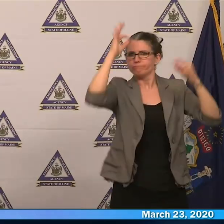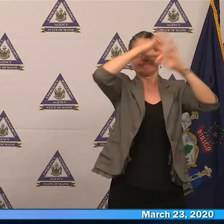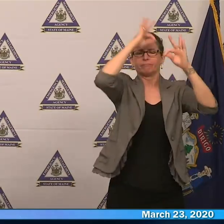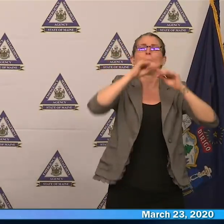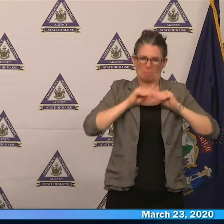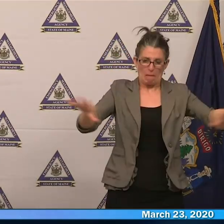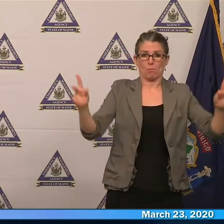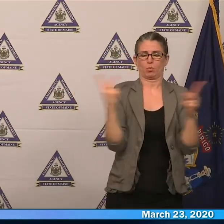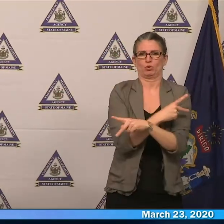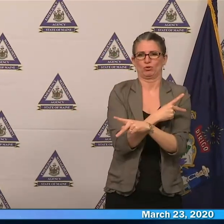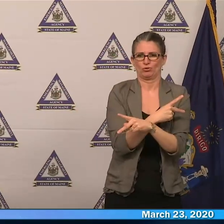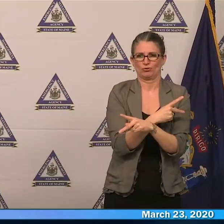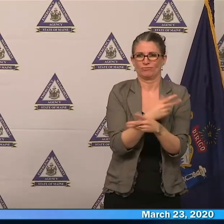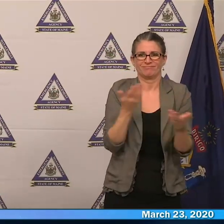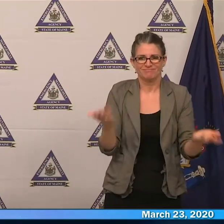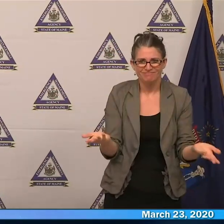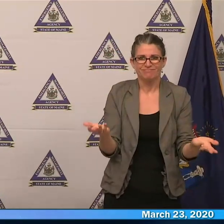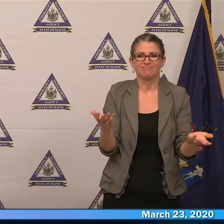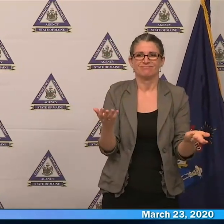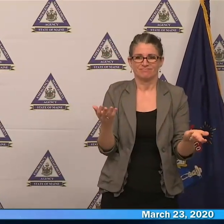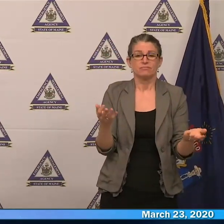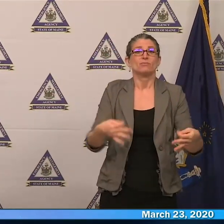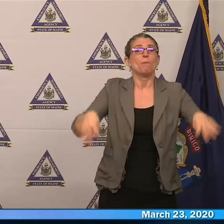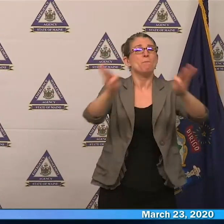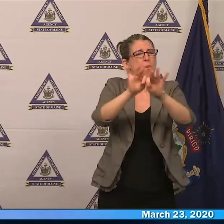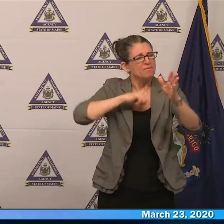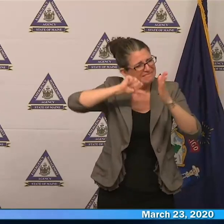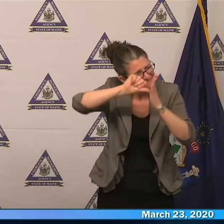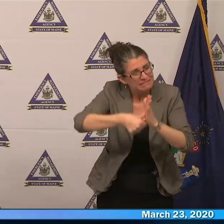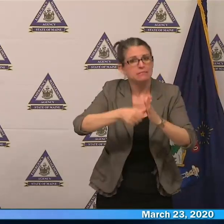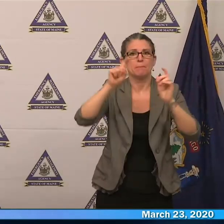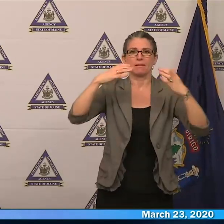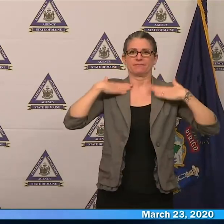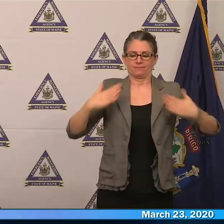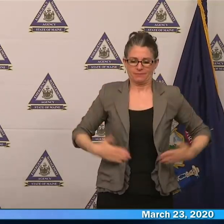today around physical distancing are really essential.